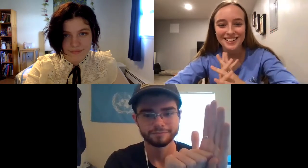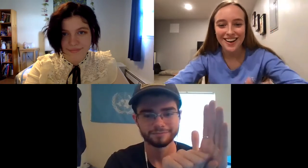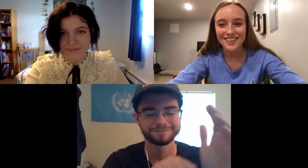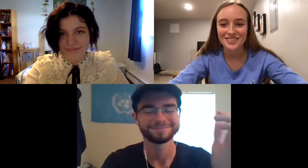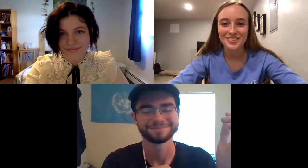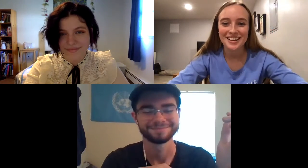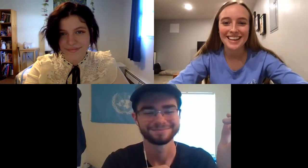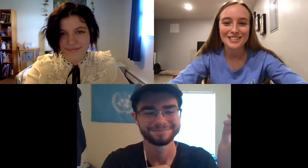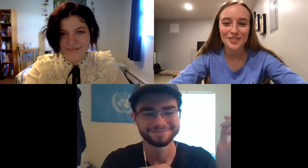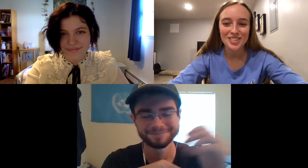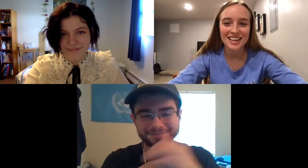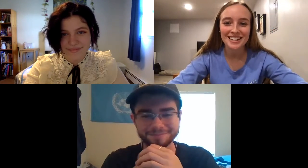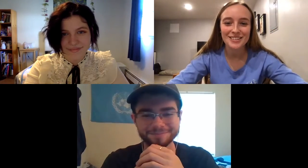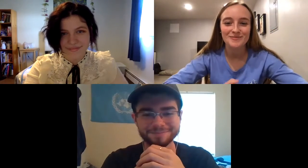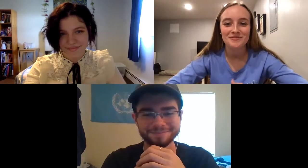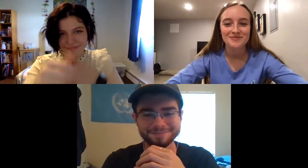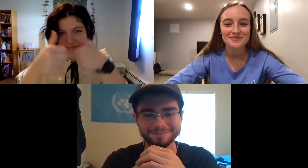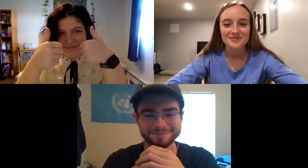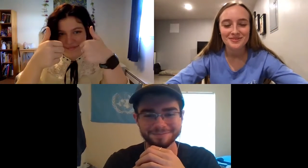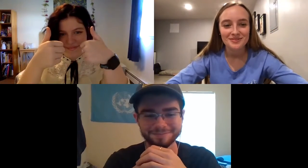Yeah. Awesome. Yeah. And that's the first sign.